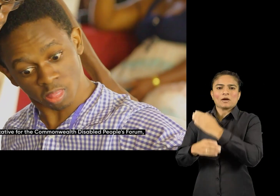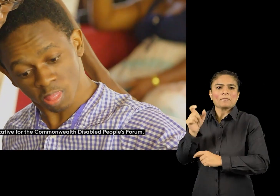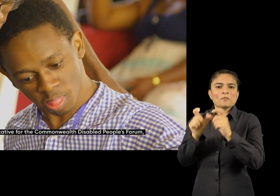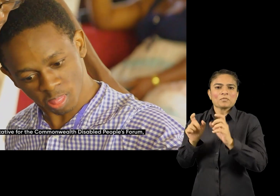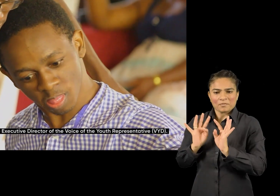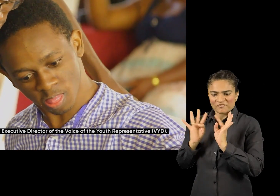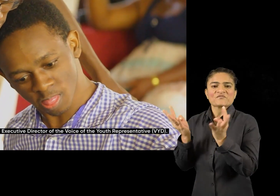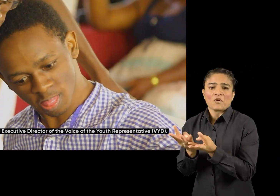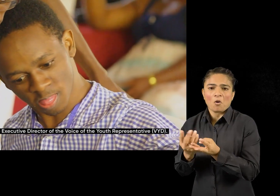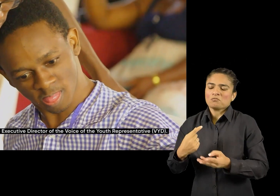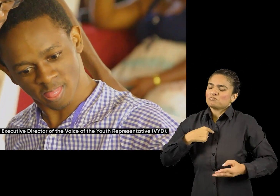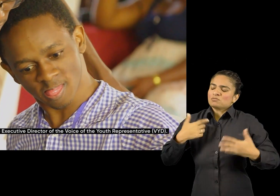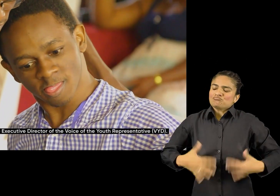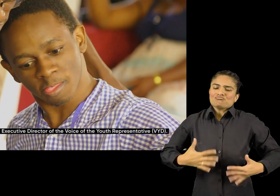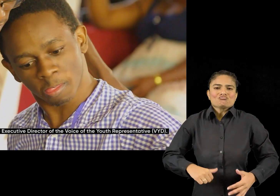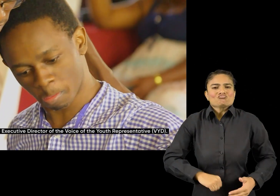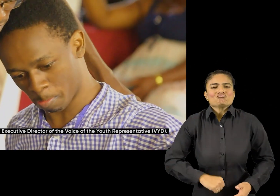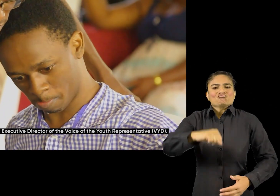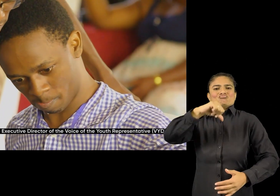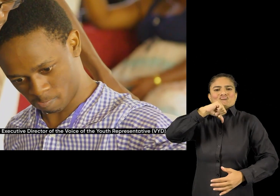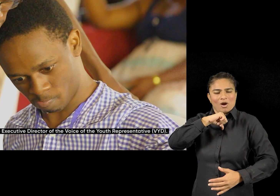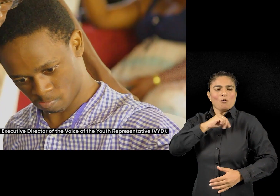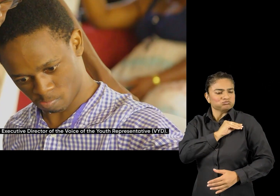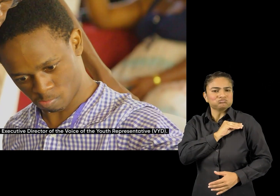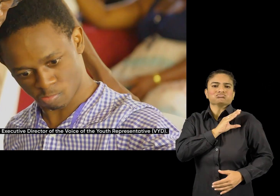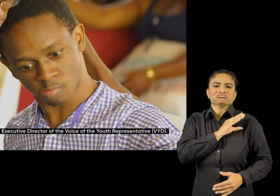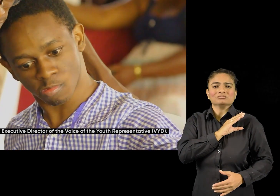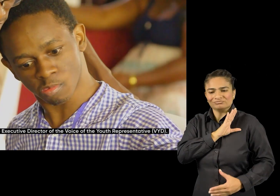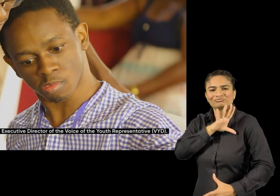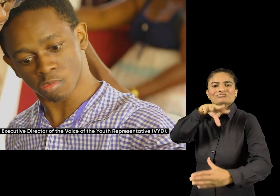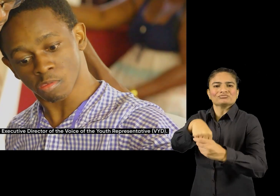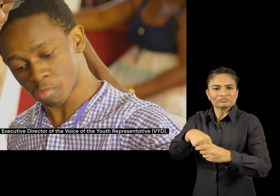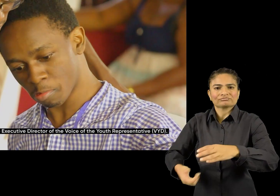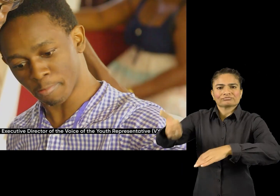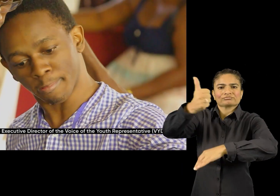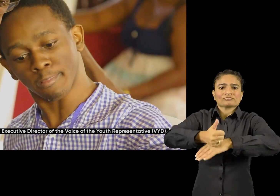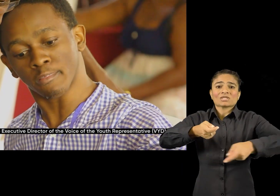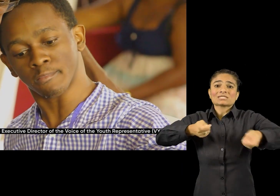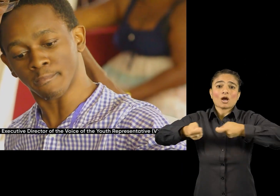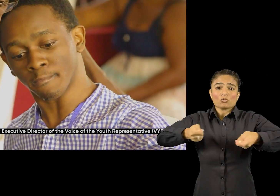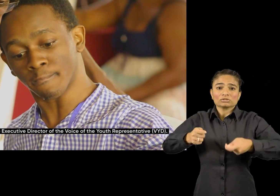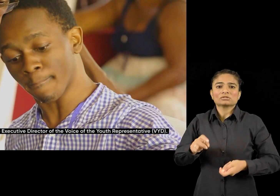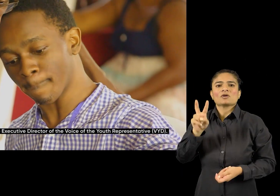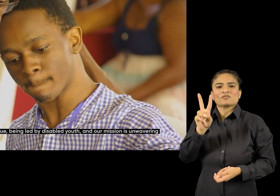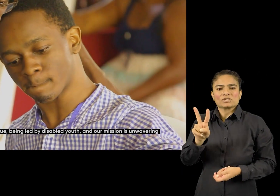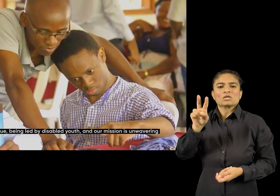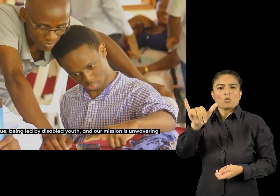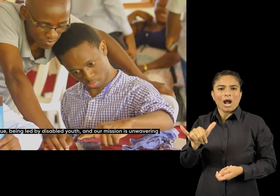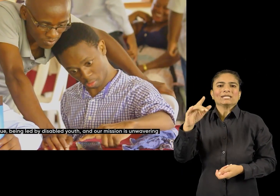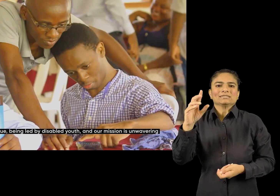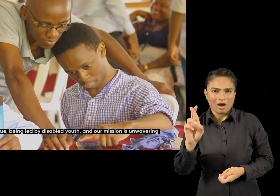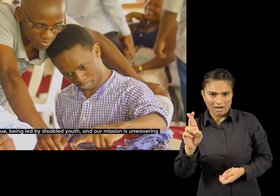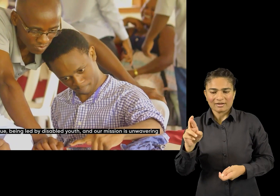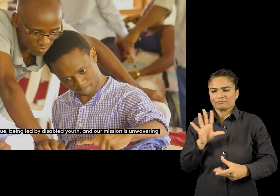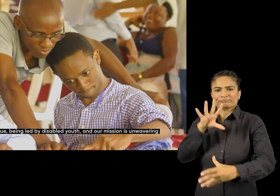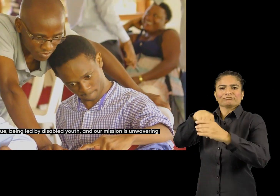People's Forum, and I proudly serve as the executive director of the Voice of the Youth representative.